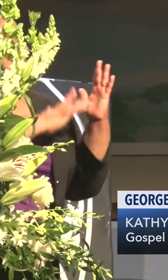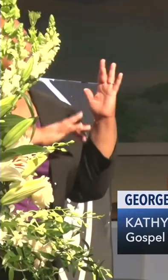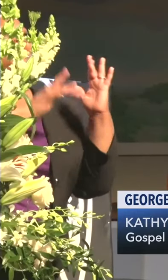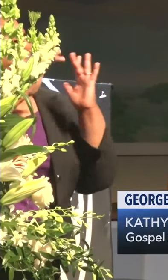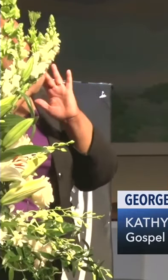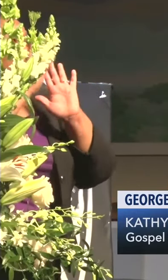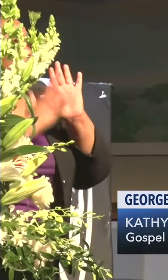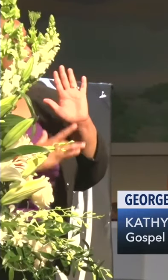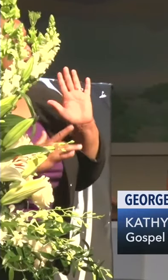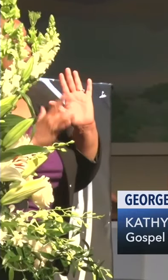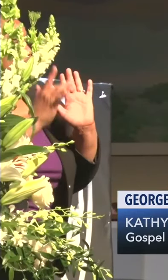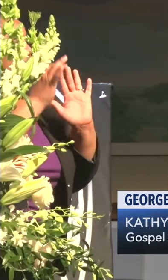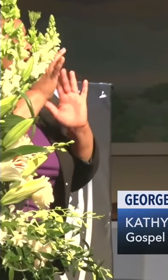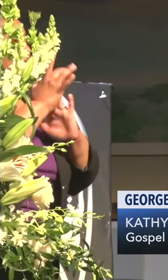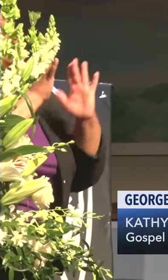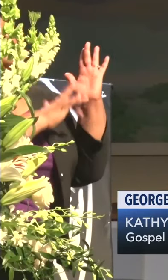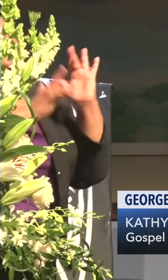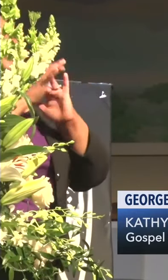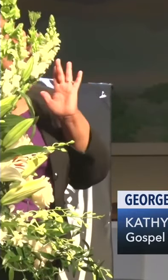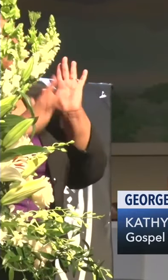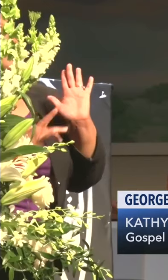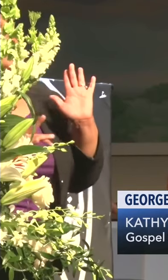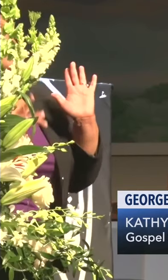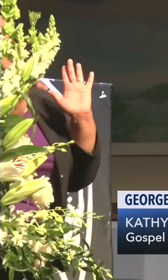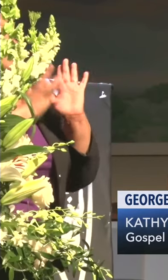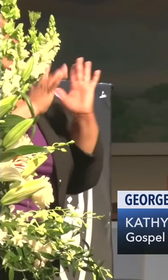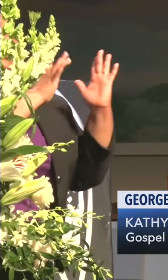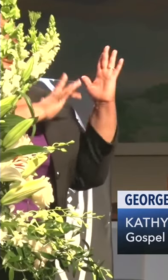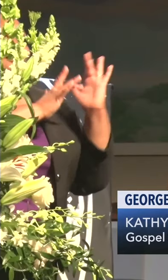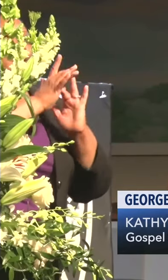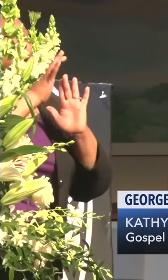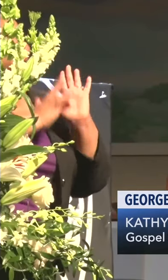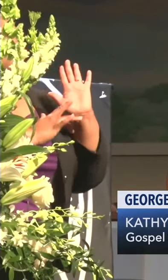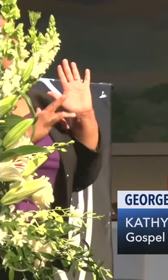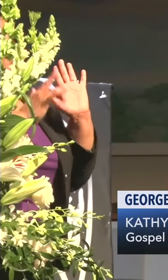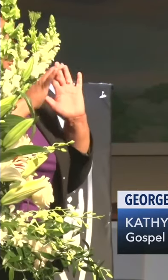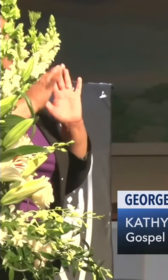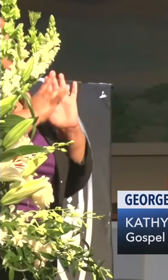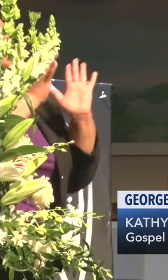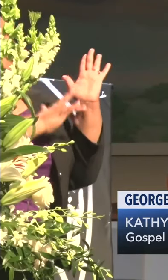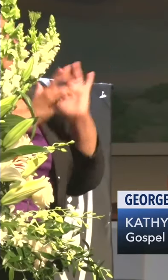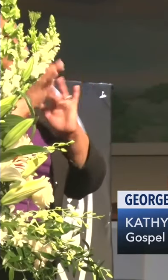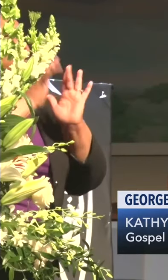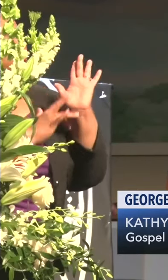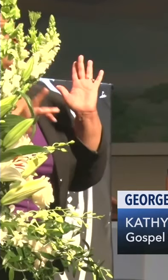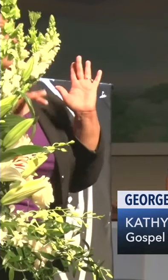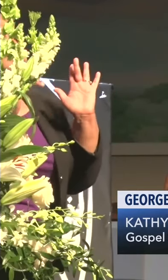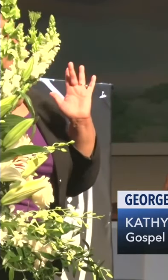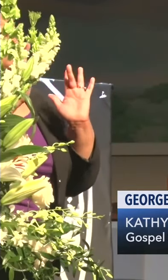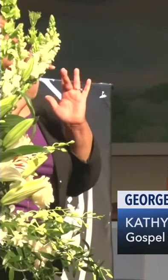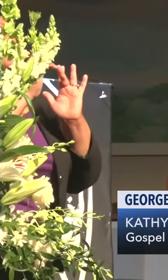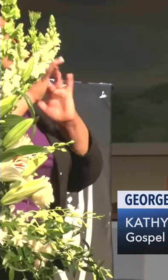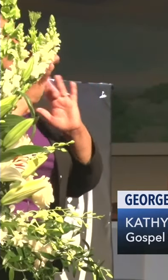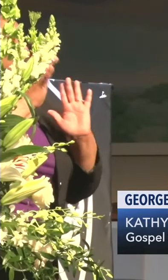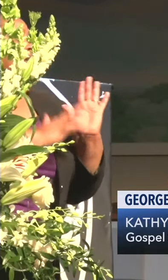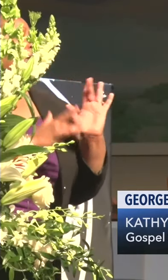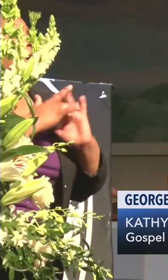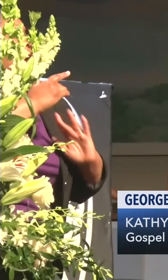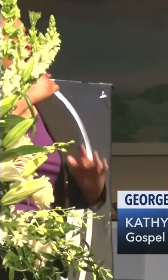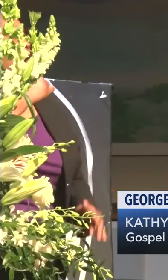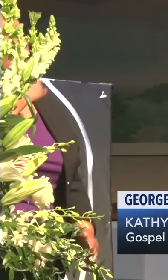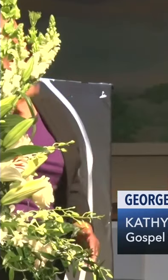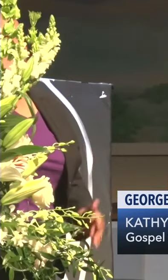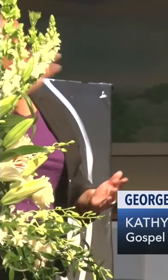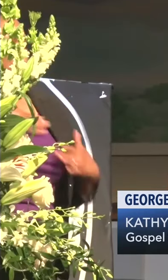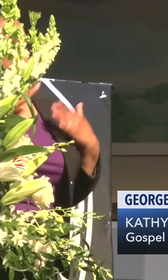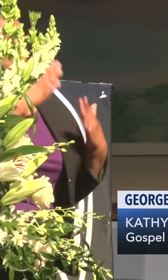Jesus. Jesus. Jesus. Jesus. Jesus. My